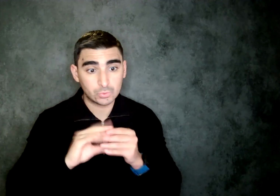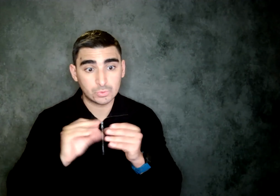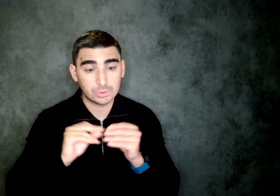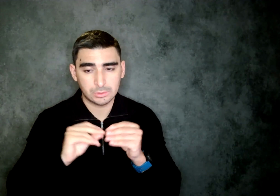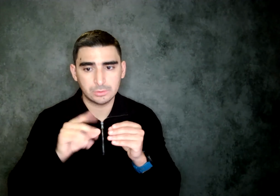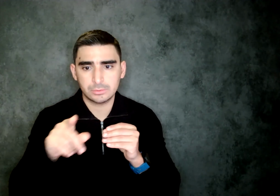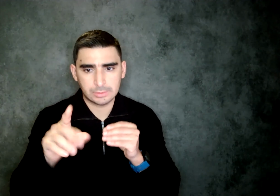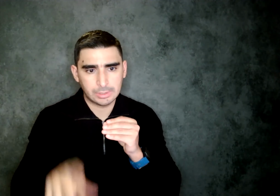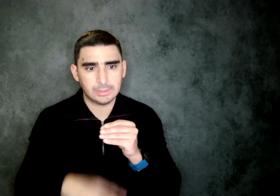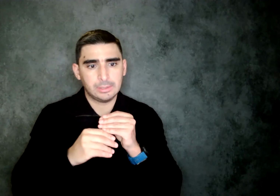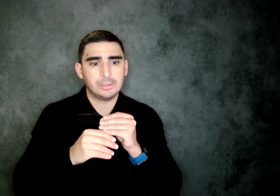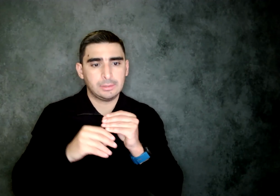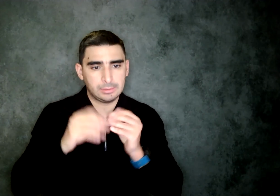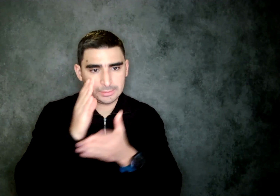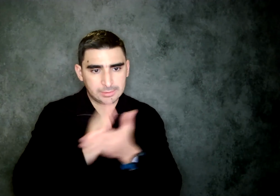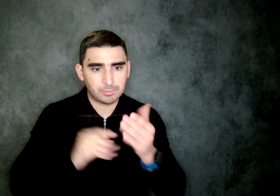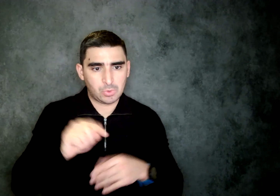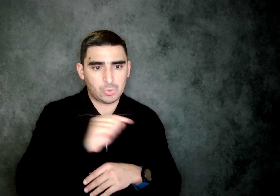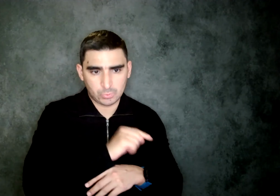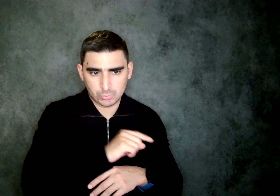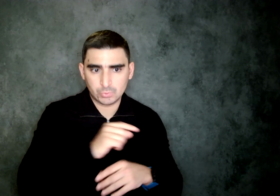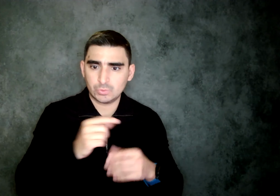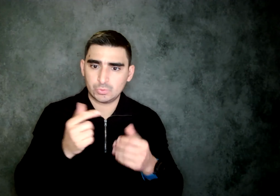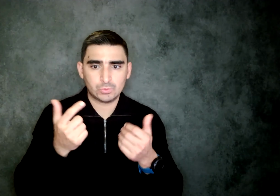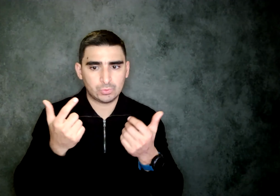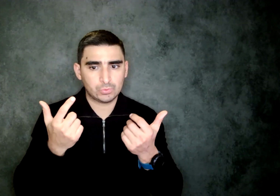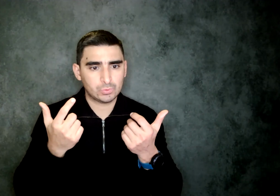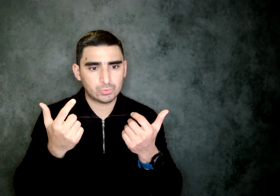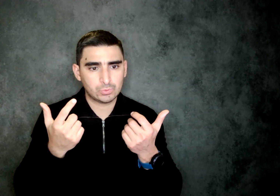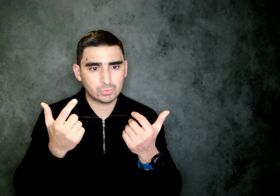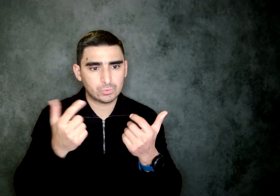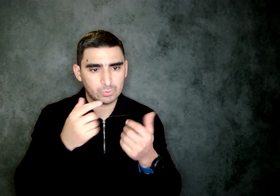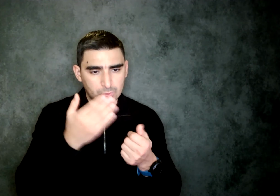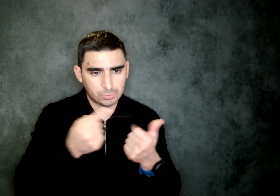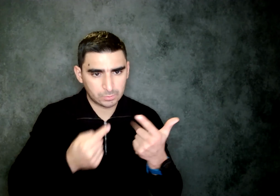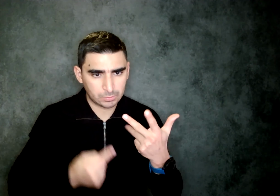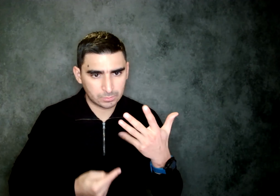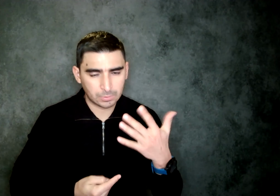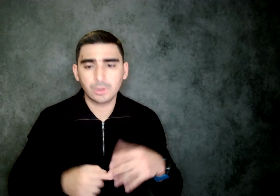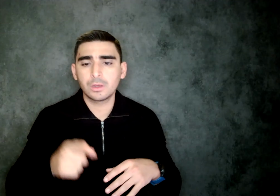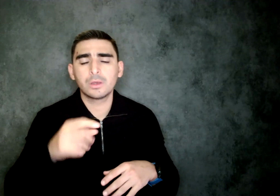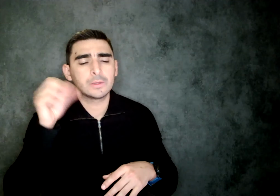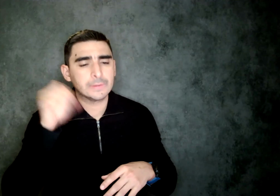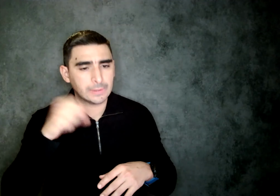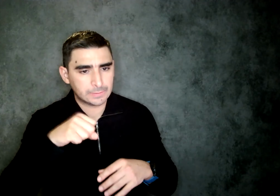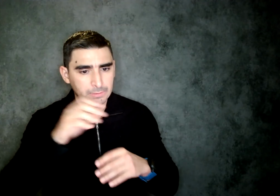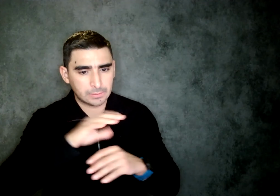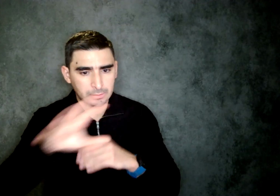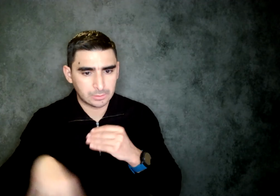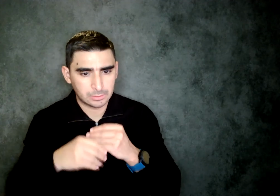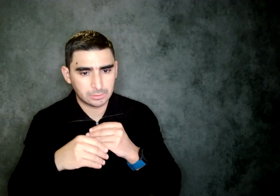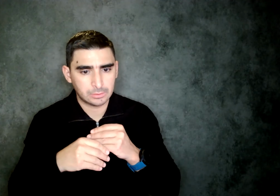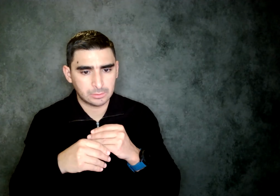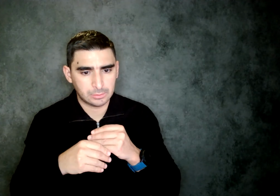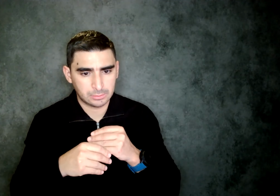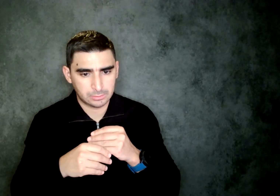some of those current programs. Yeah, it's an addition, because what